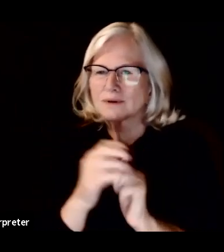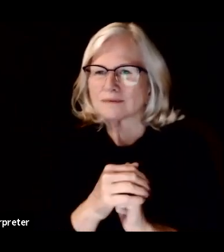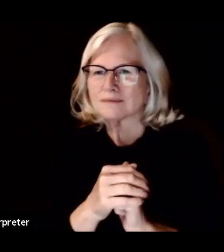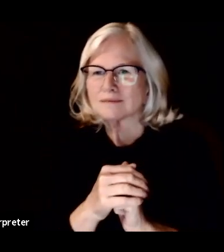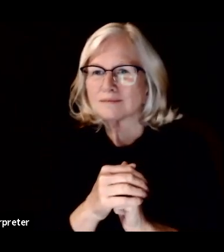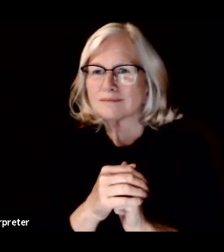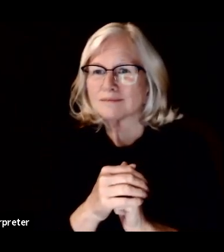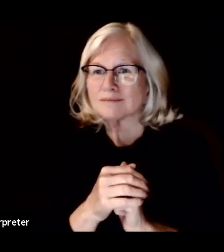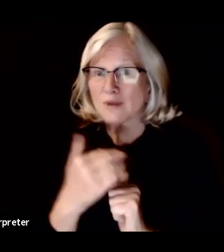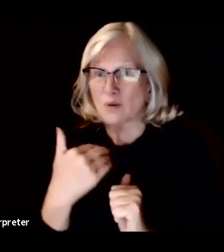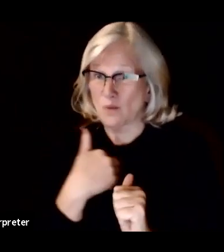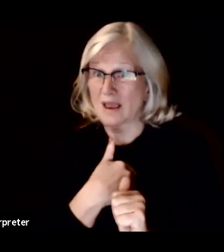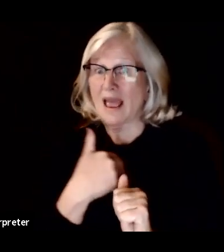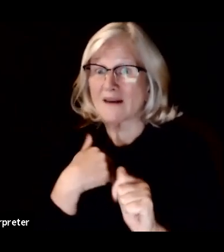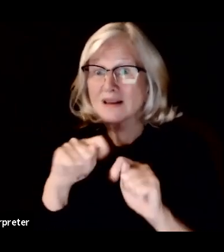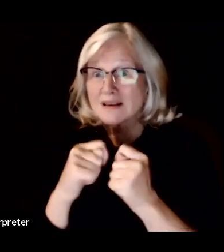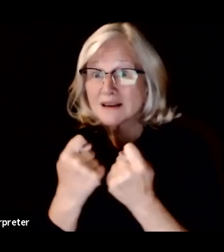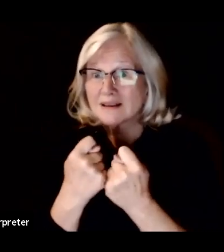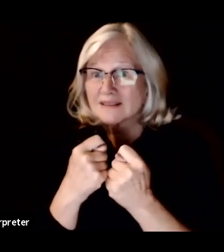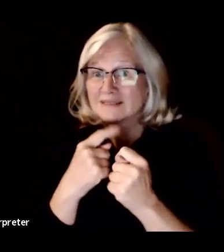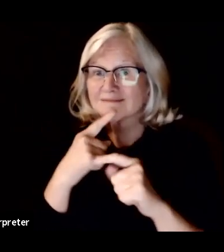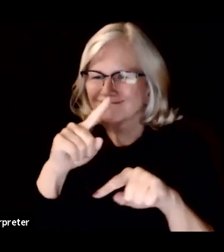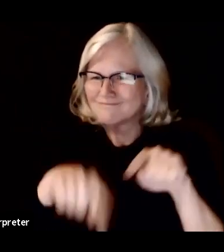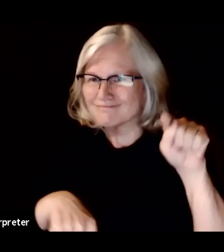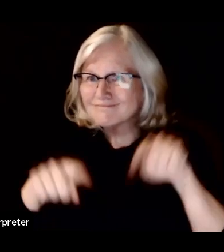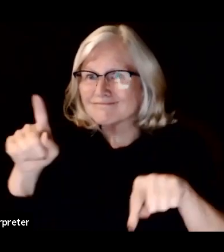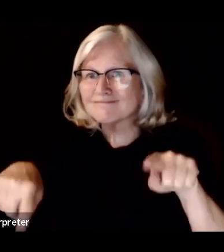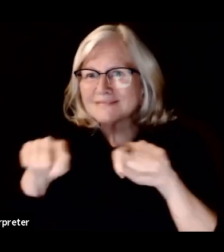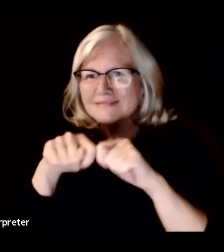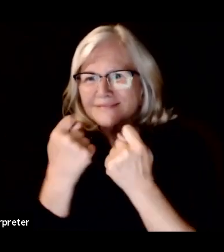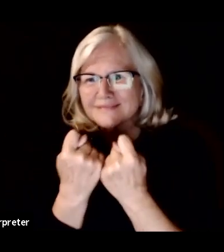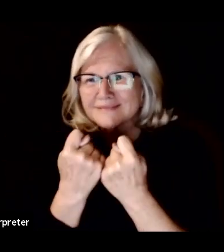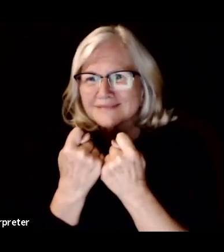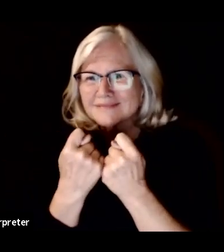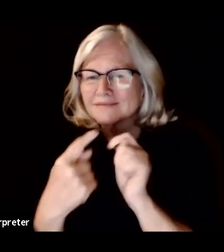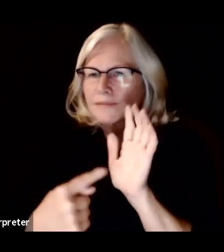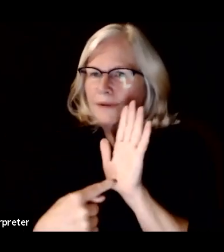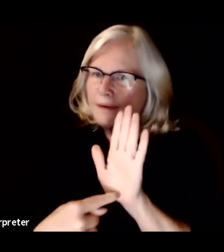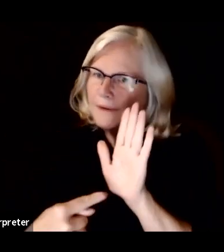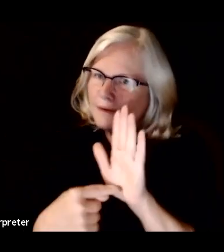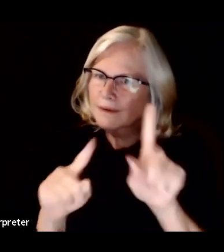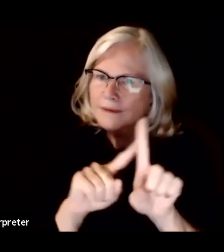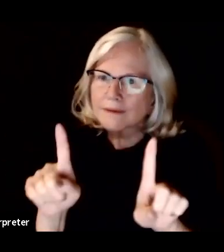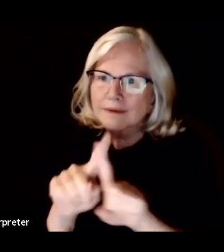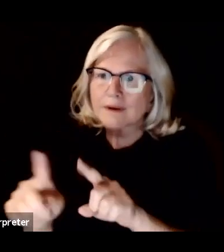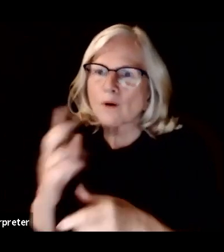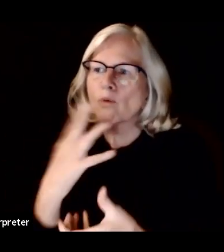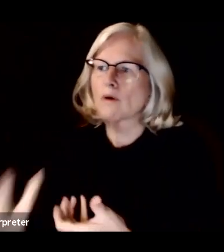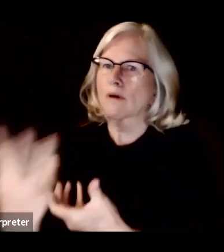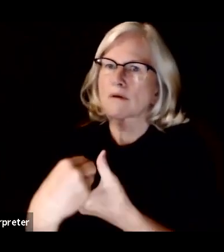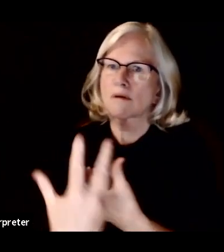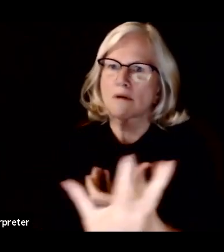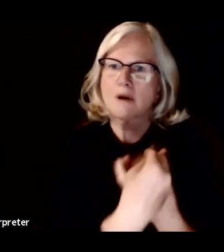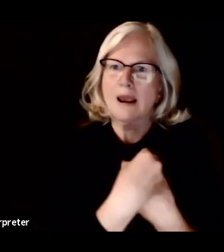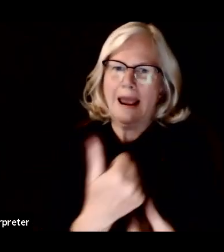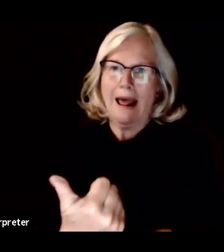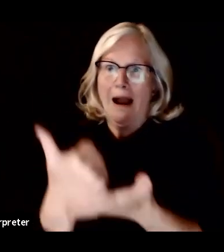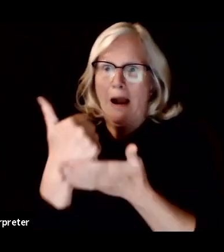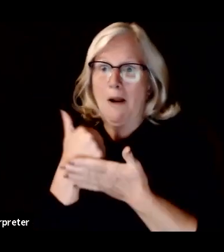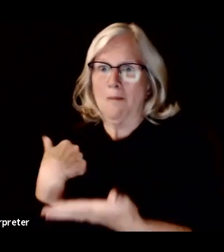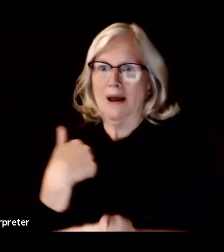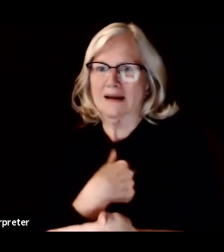representation who can help us in this process of translating the recommendations we get from the